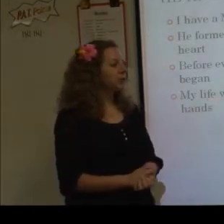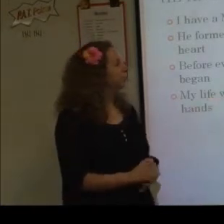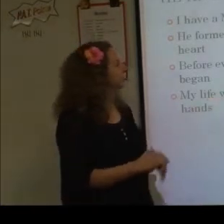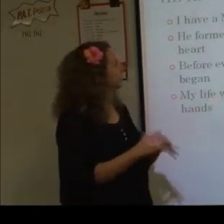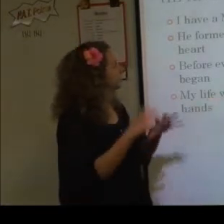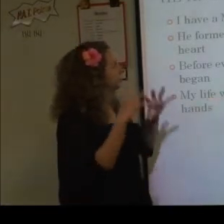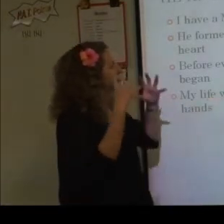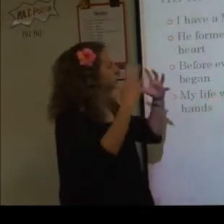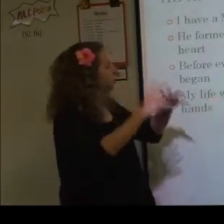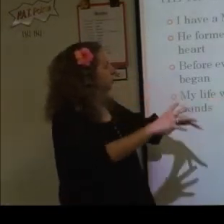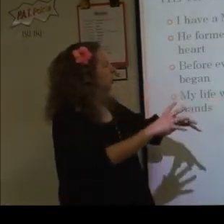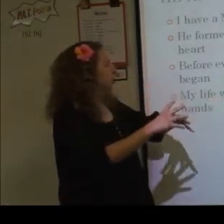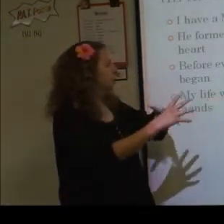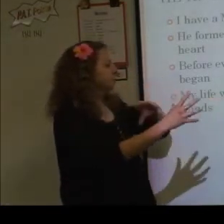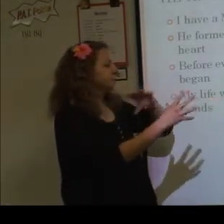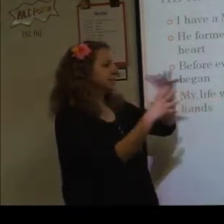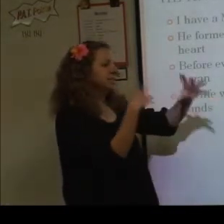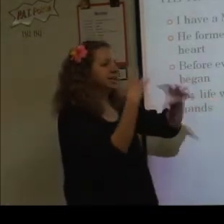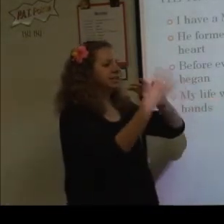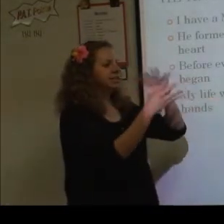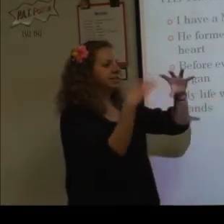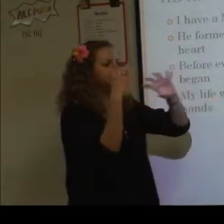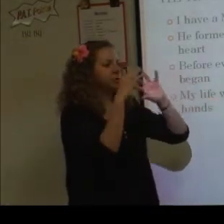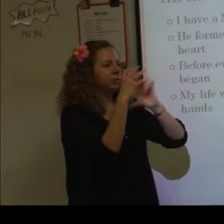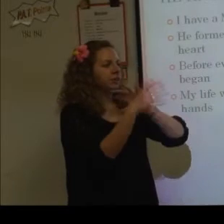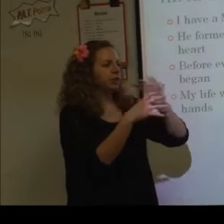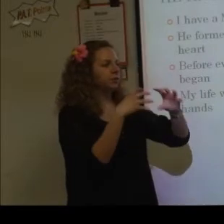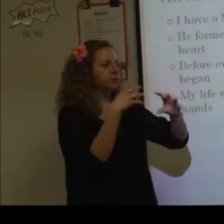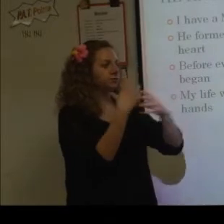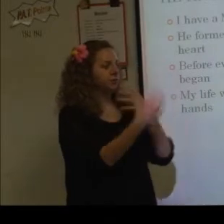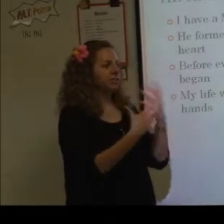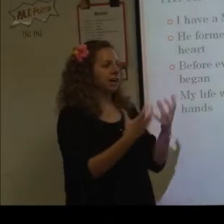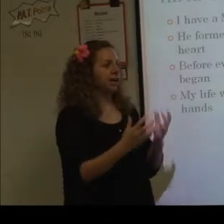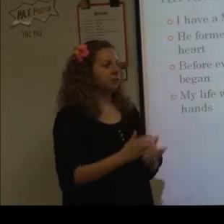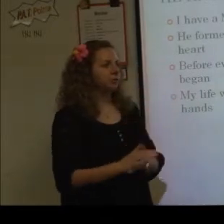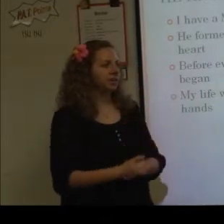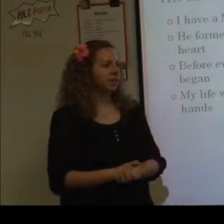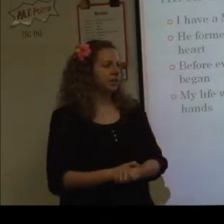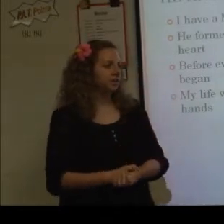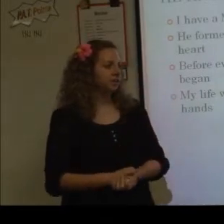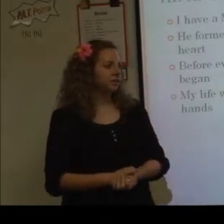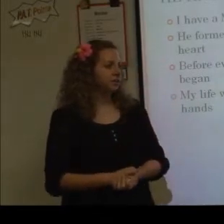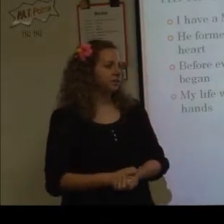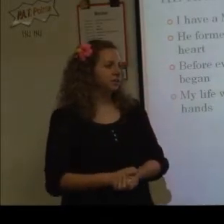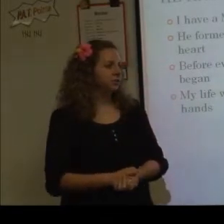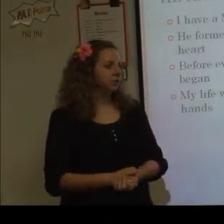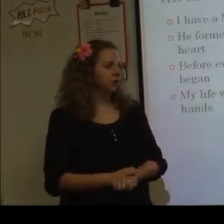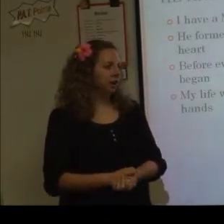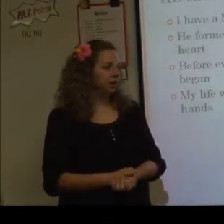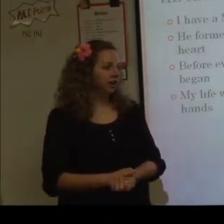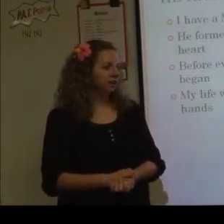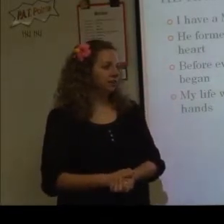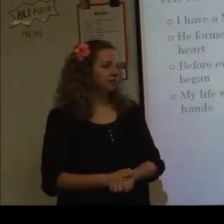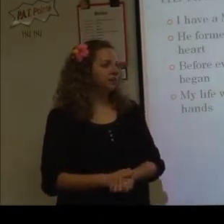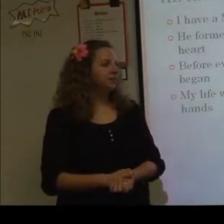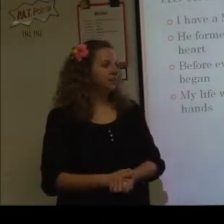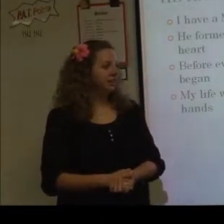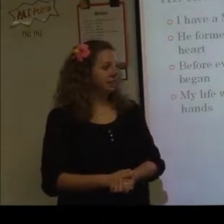So using your signing skills, the way that you would phrase that, how would you say that? So God,